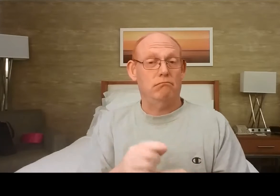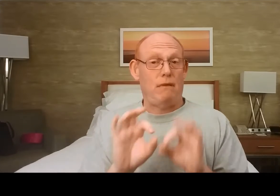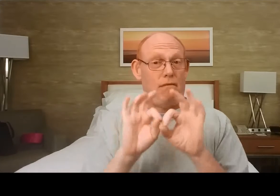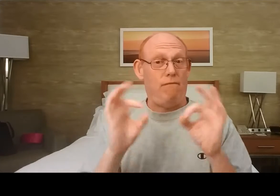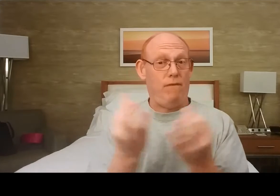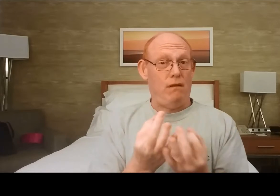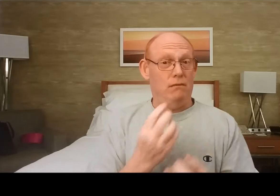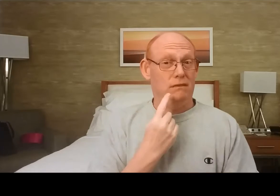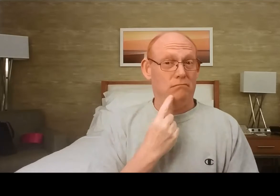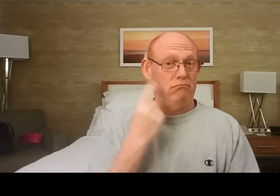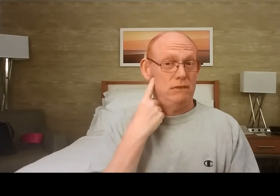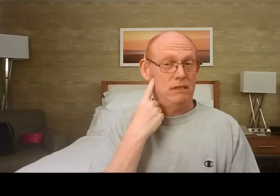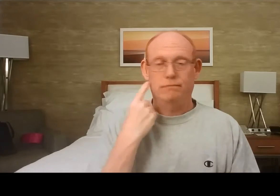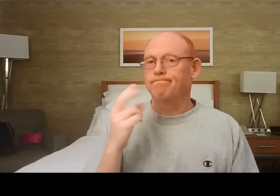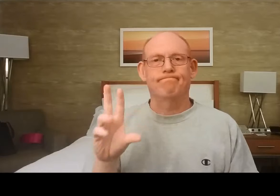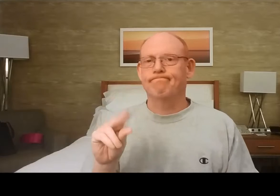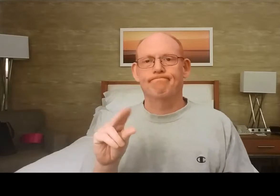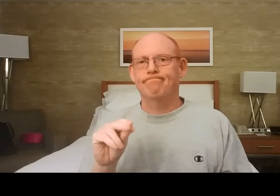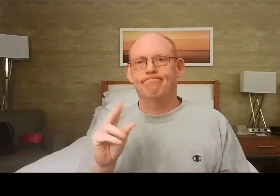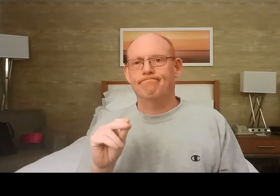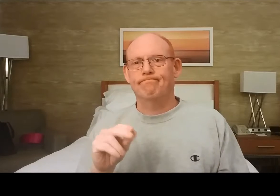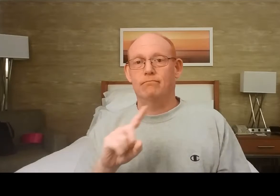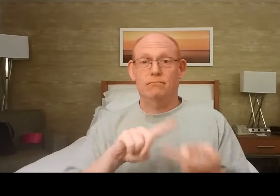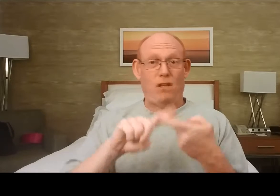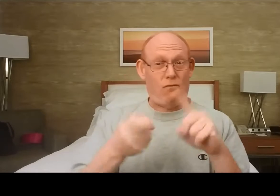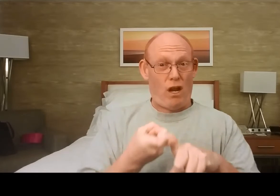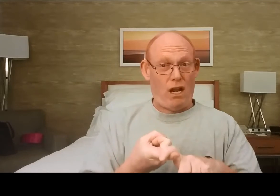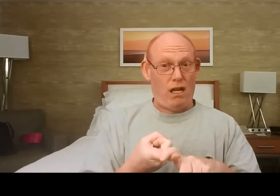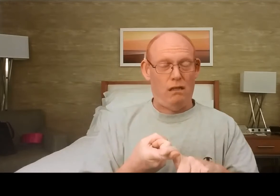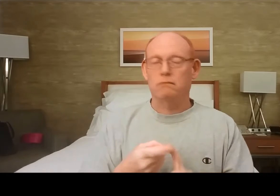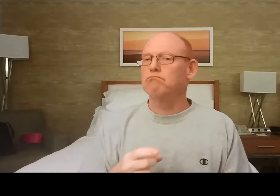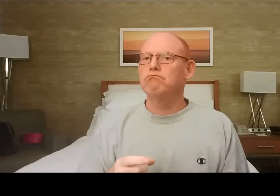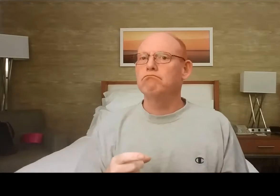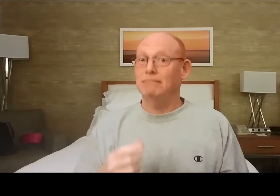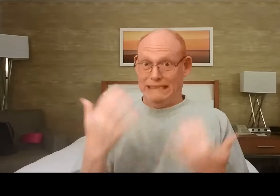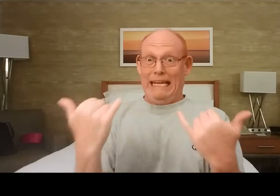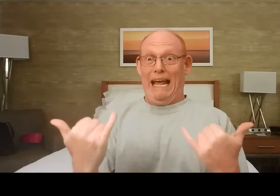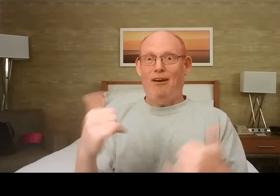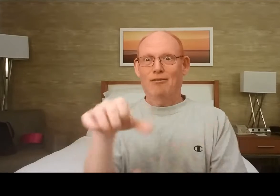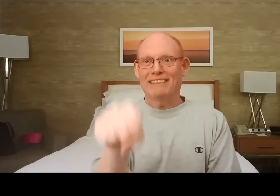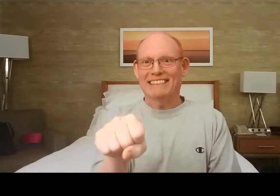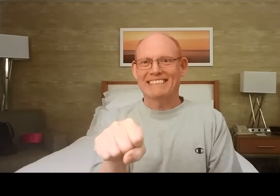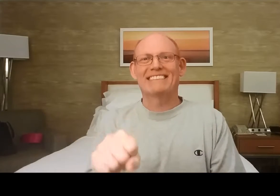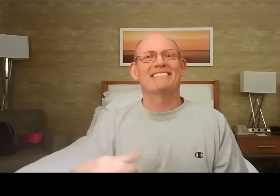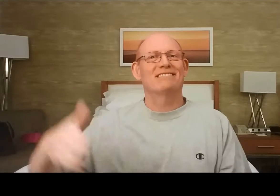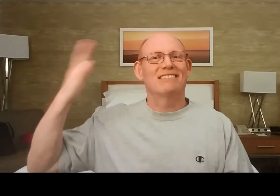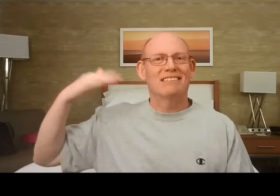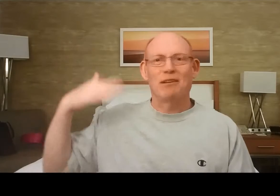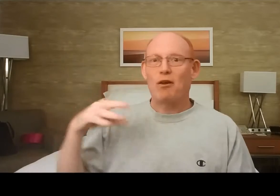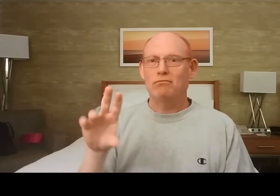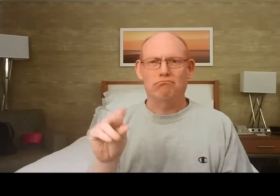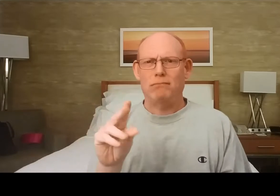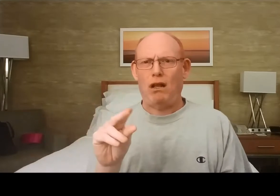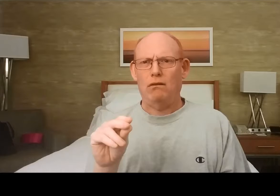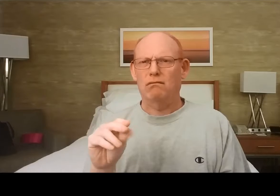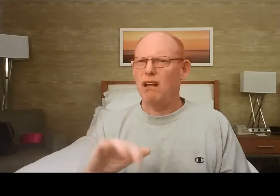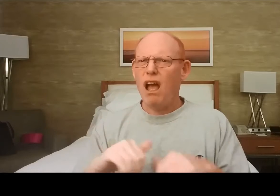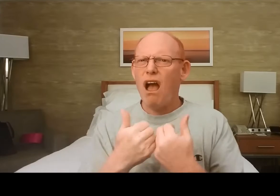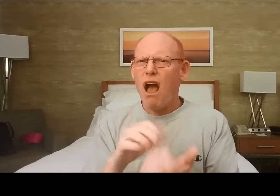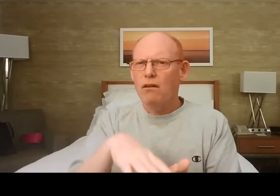deaf? No. Do you have deaf friends? No. Well, now, yes, but a long time ago, no. So how did you